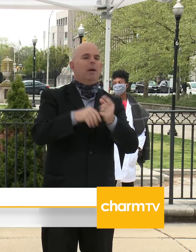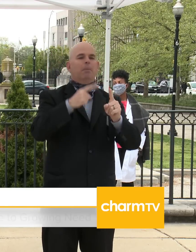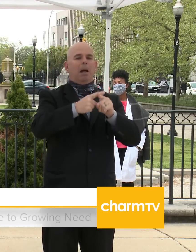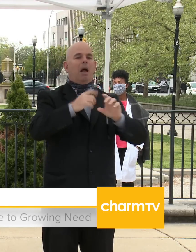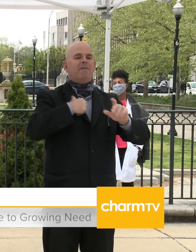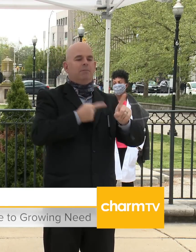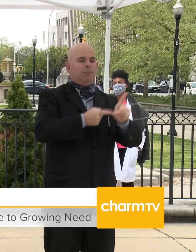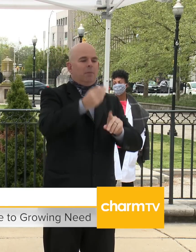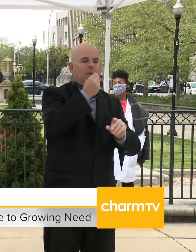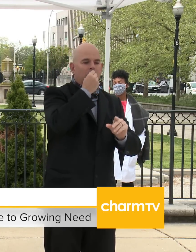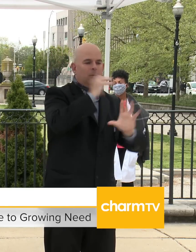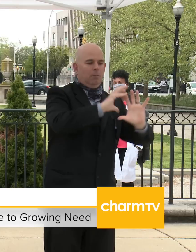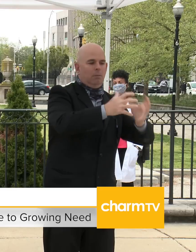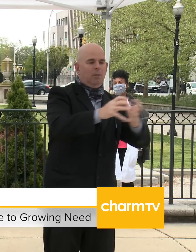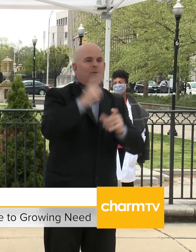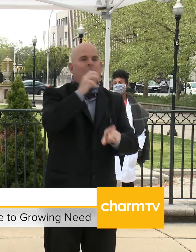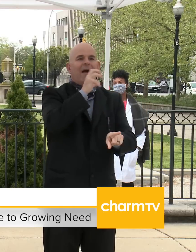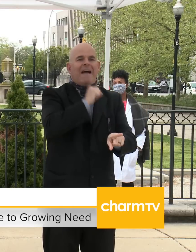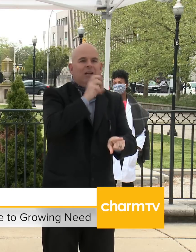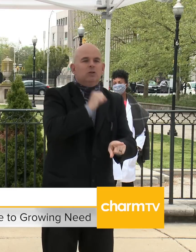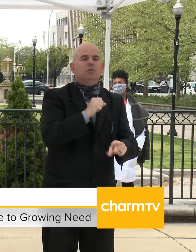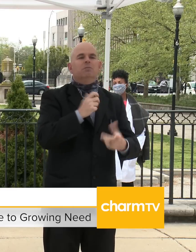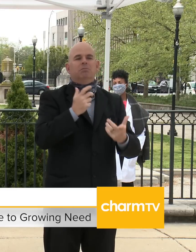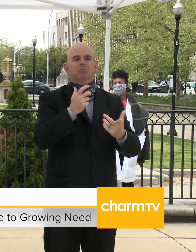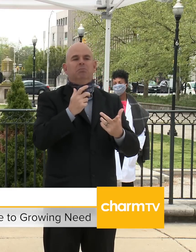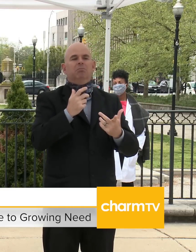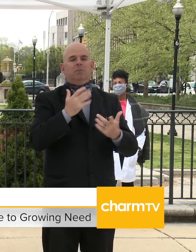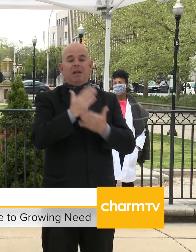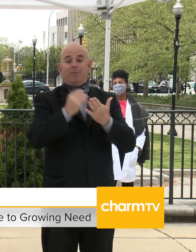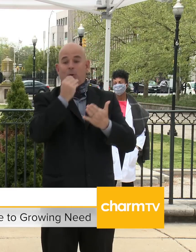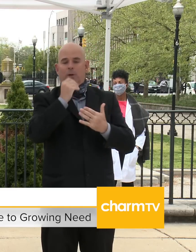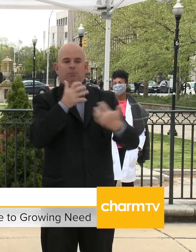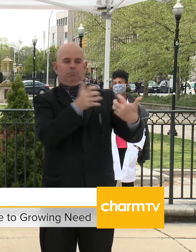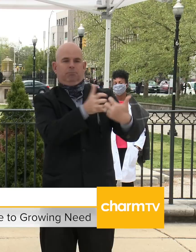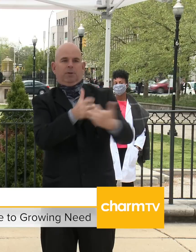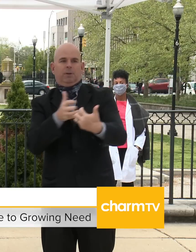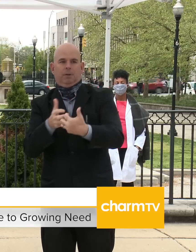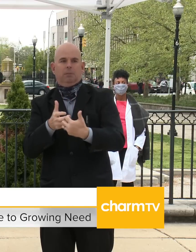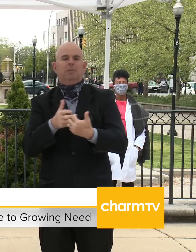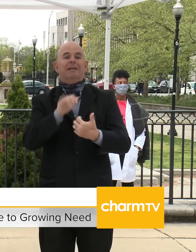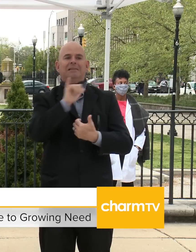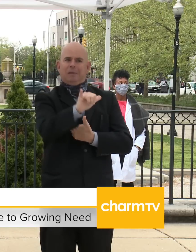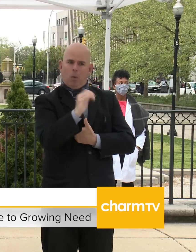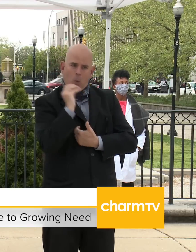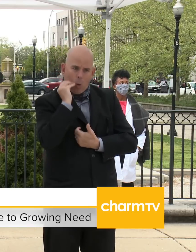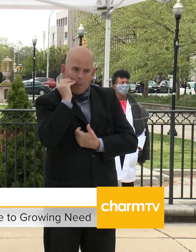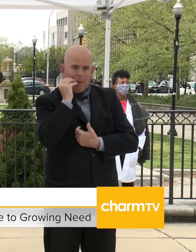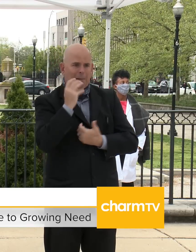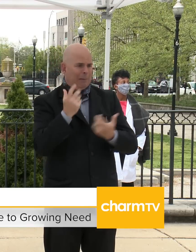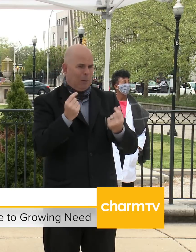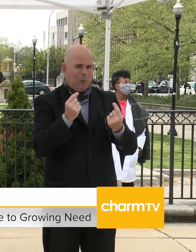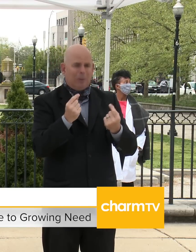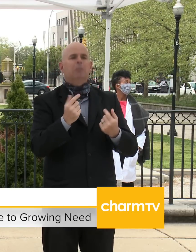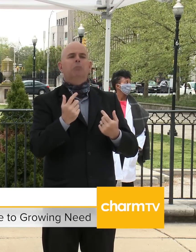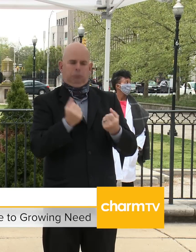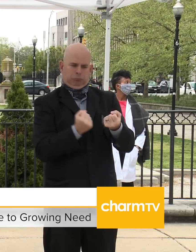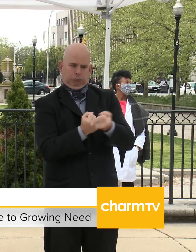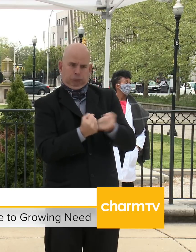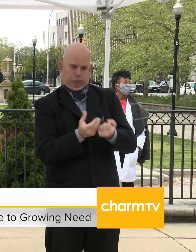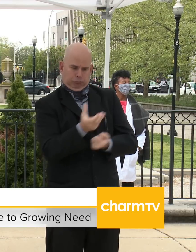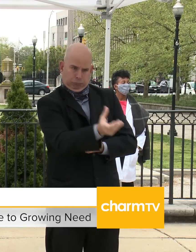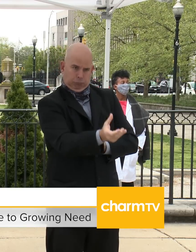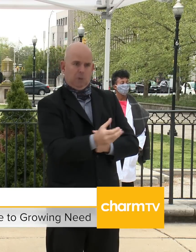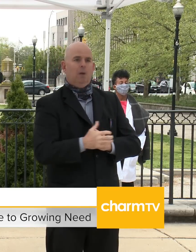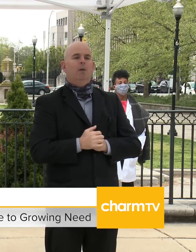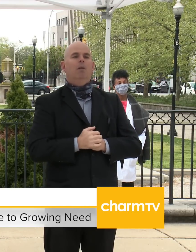offer residents food and grocery choice, factor in stay-at-home and social distancing requirements, and support residents who are often missed by